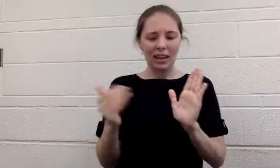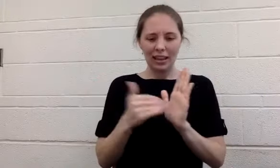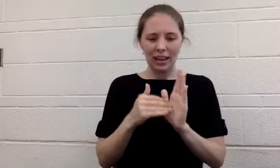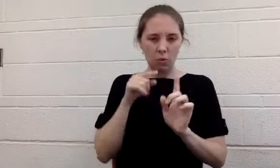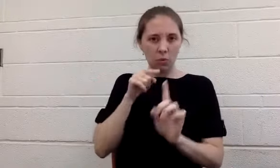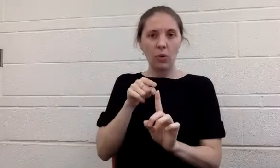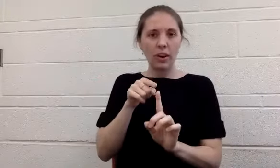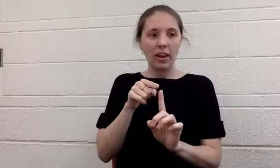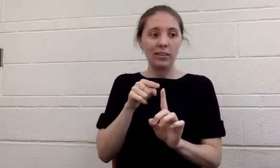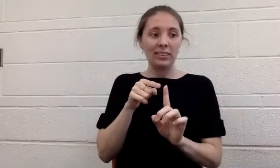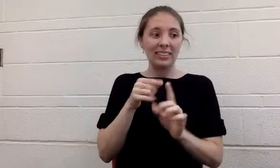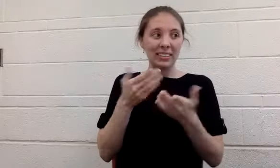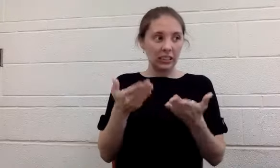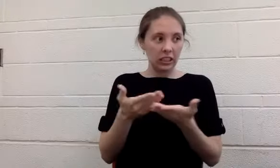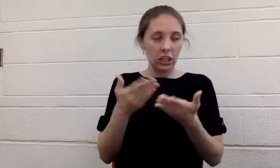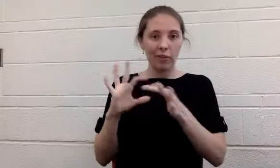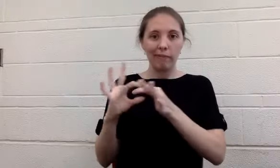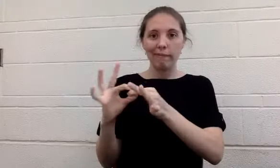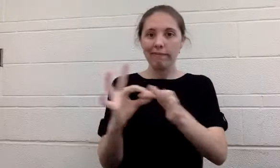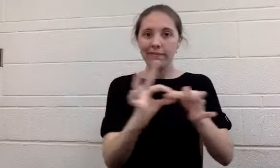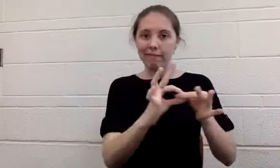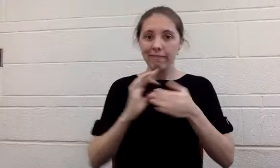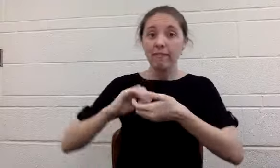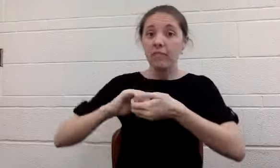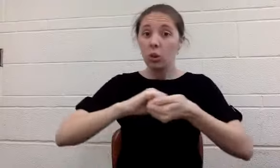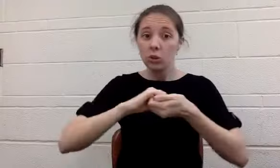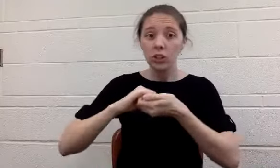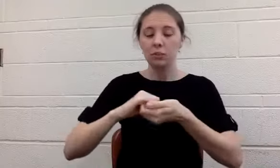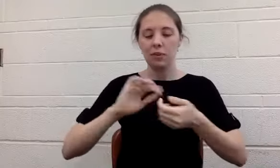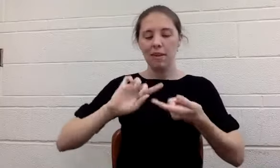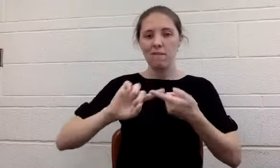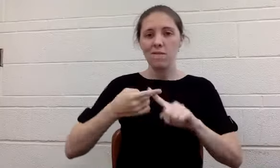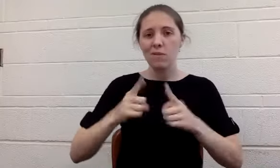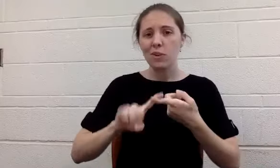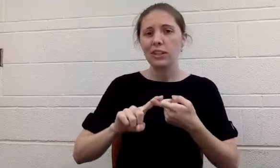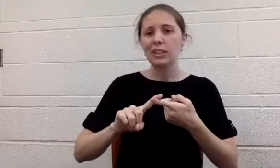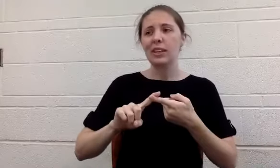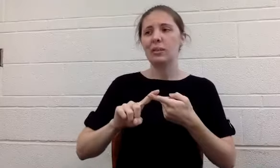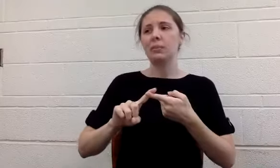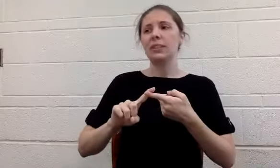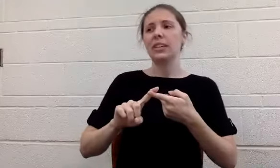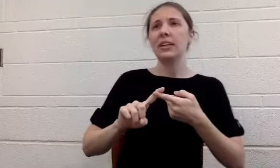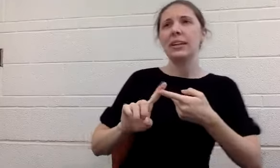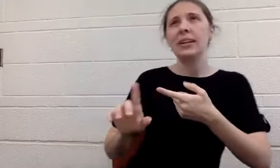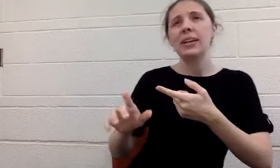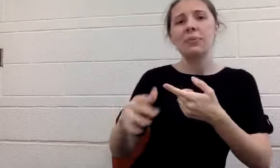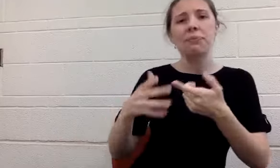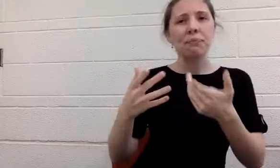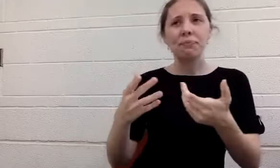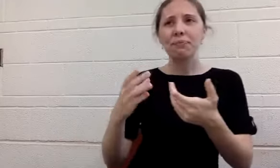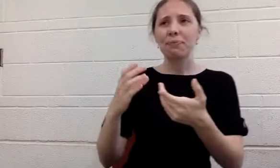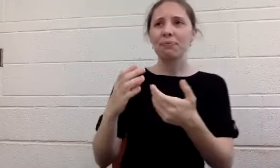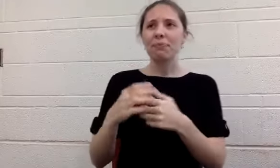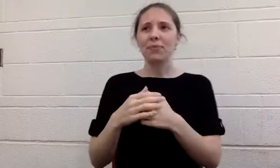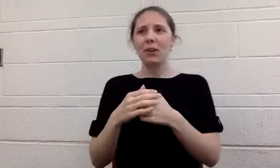but I want you to know that just having a number in my head brought me some kind of peace. Again, is that an Al-Anon thing or not? I don't know.